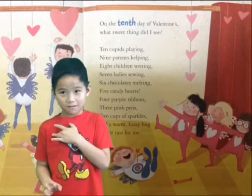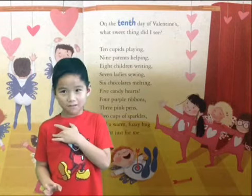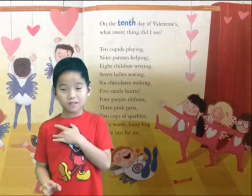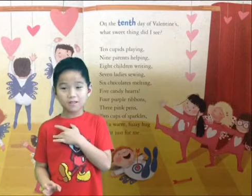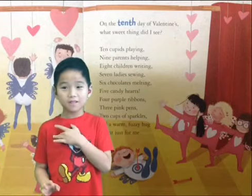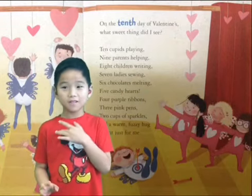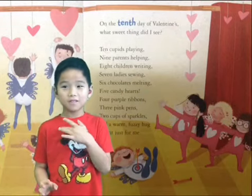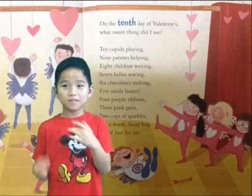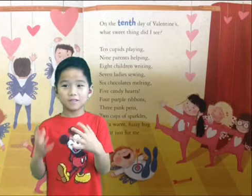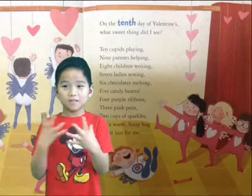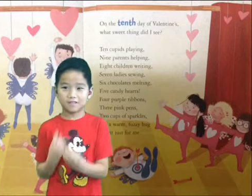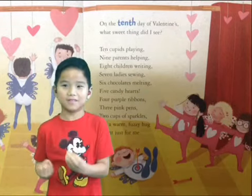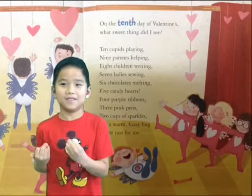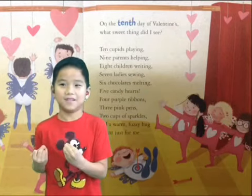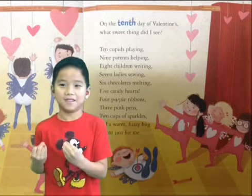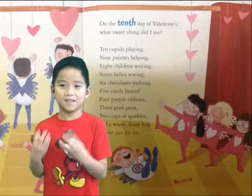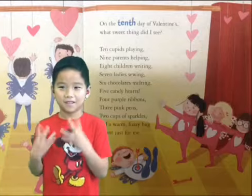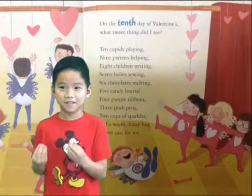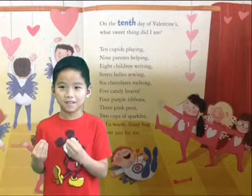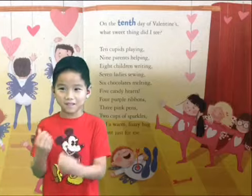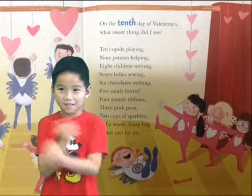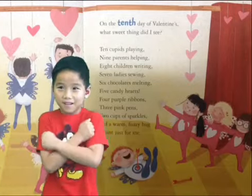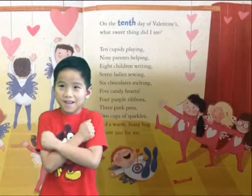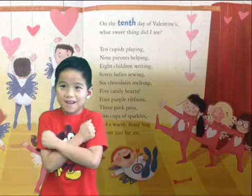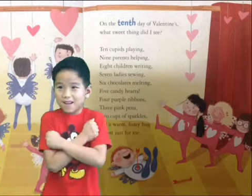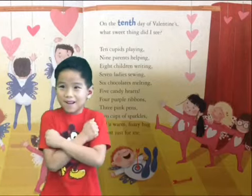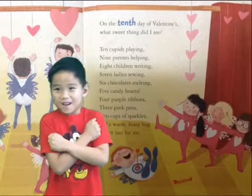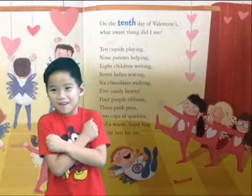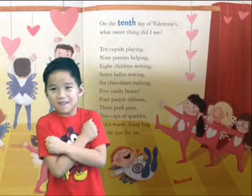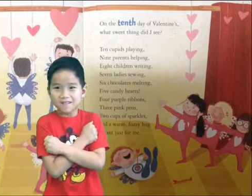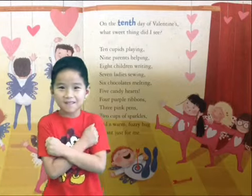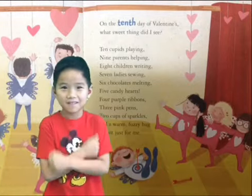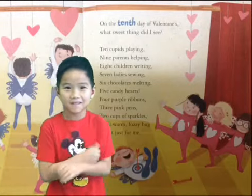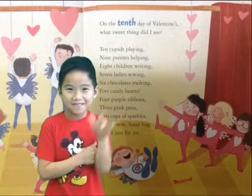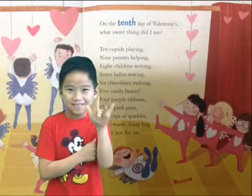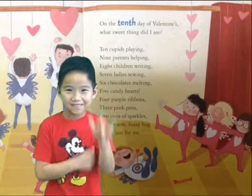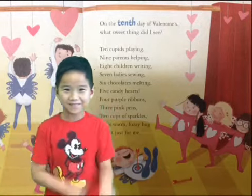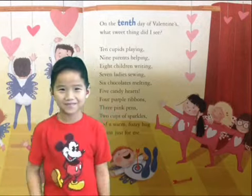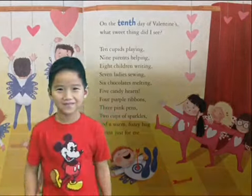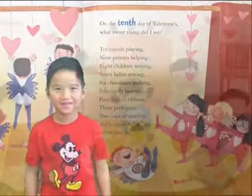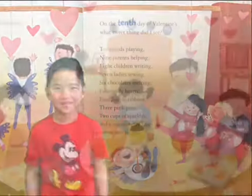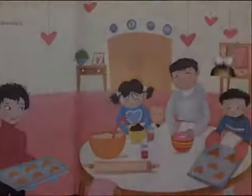a one fuzzy hug meant just for me.